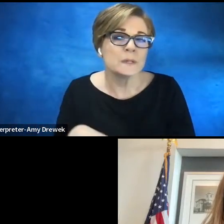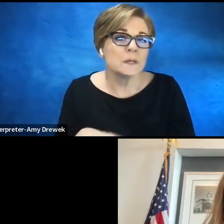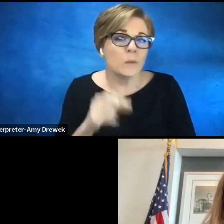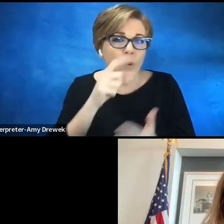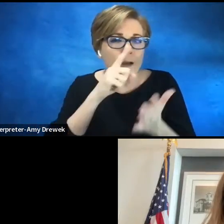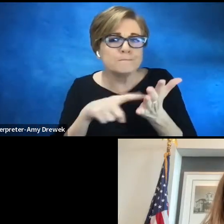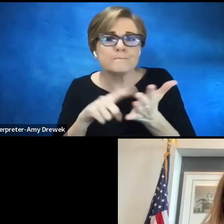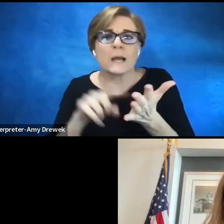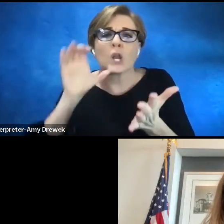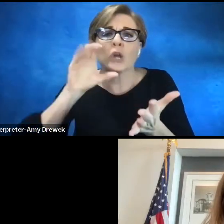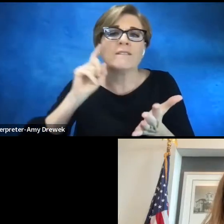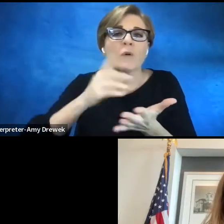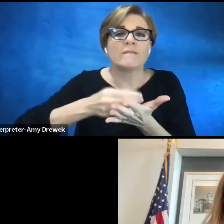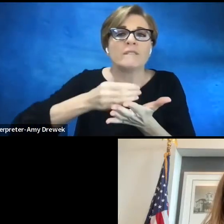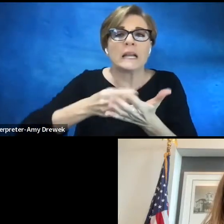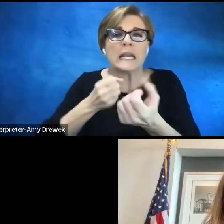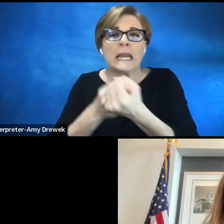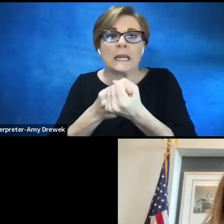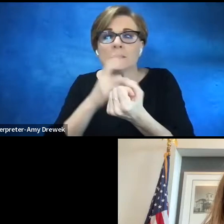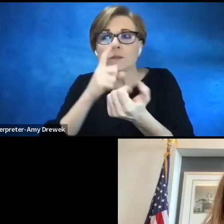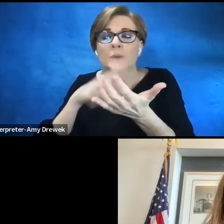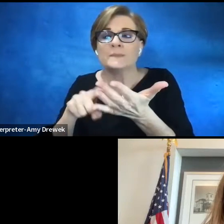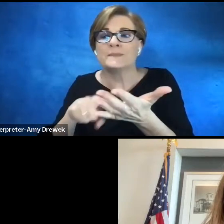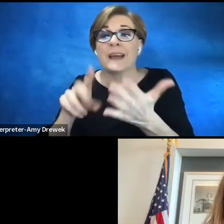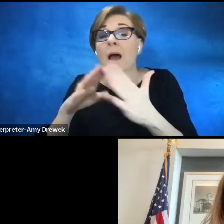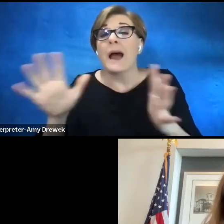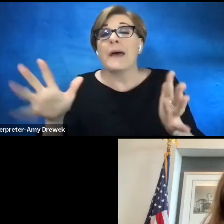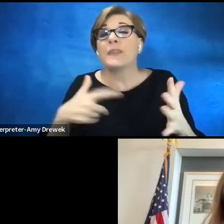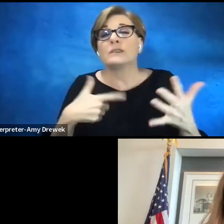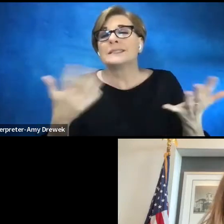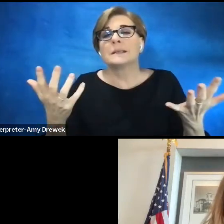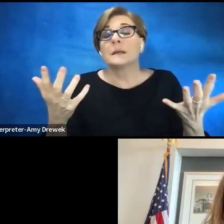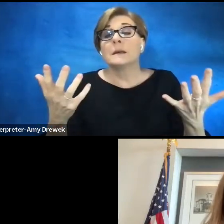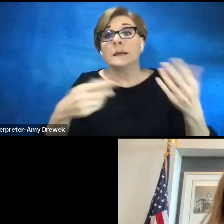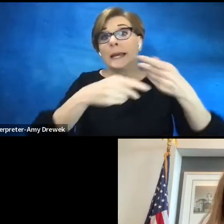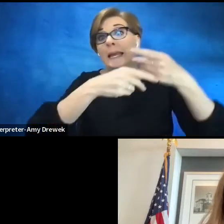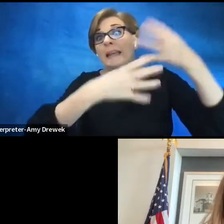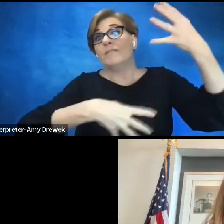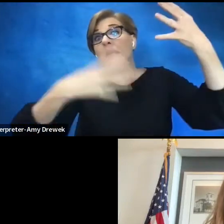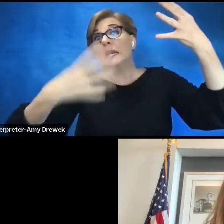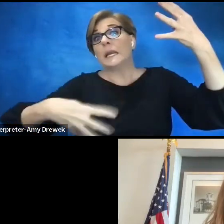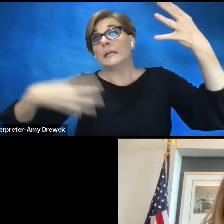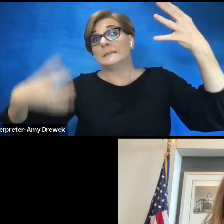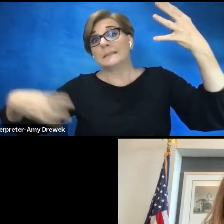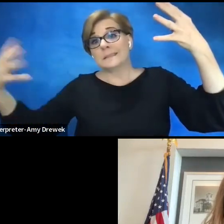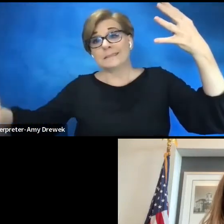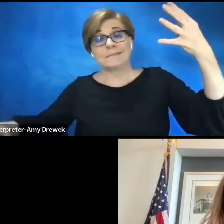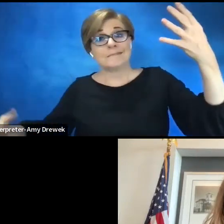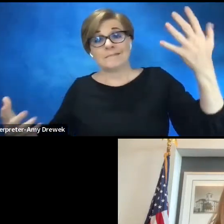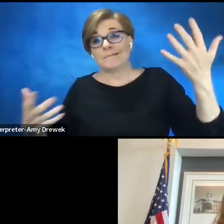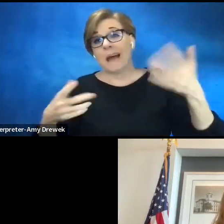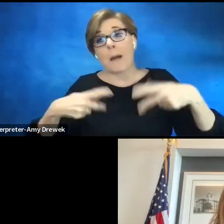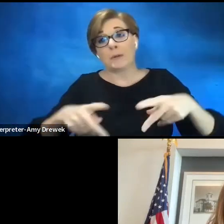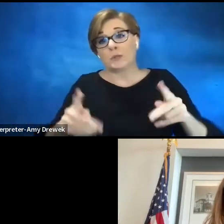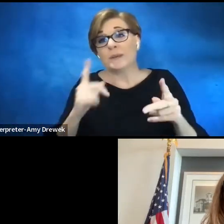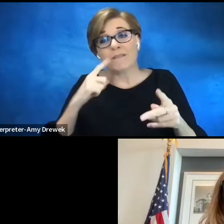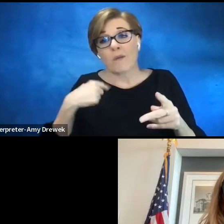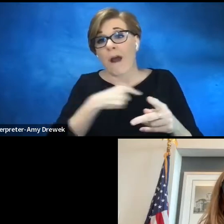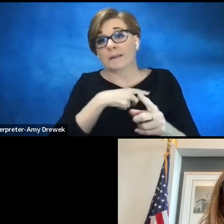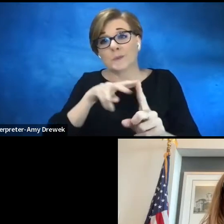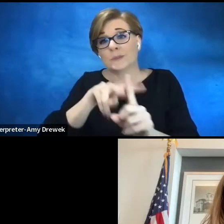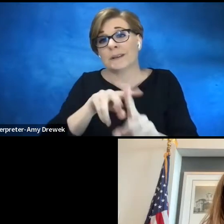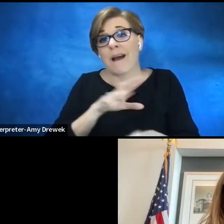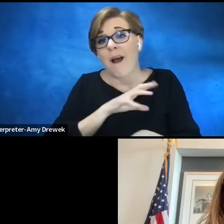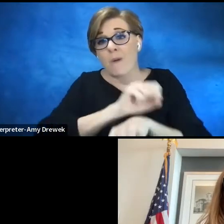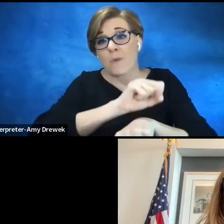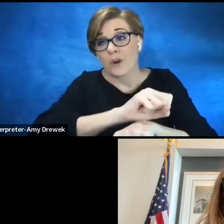funding opportunities. There's an infinite amount of places where I think the work is needed and we get a lot of requests.